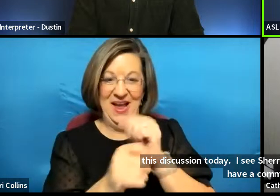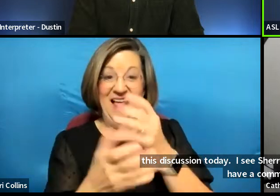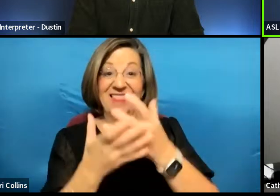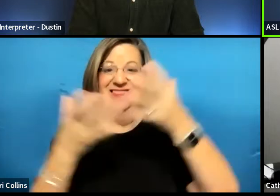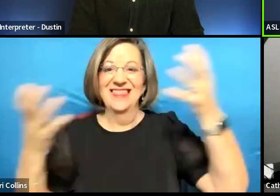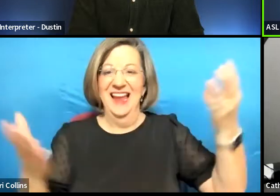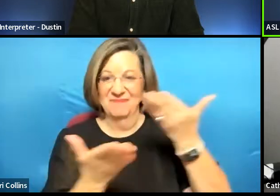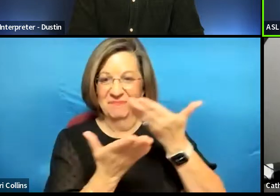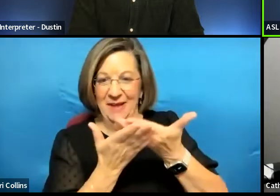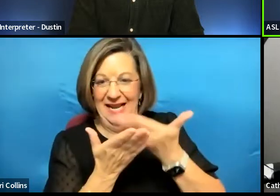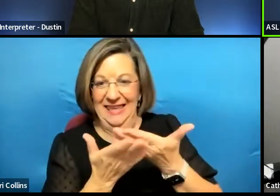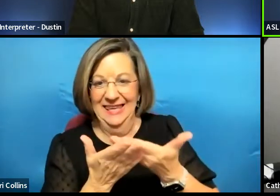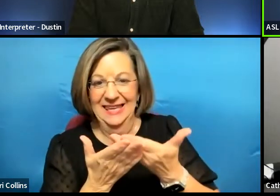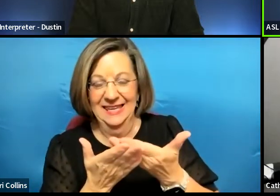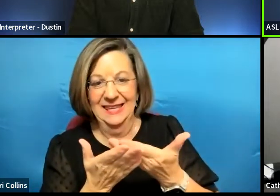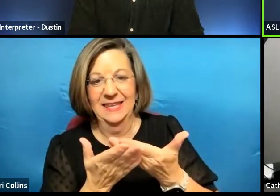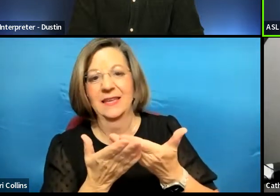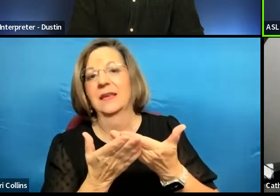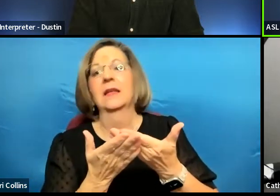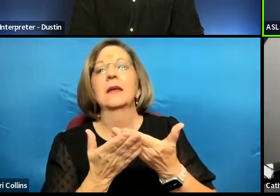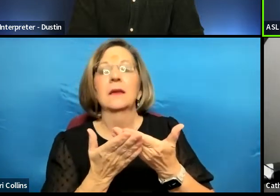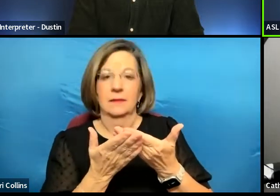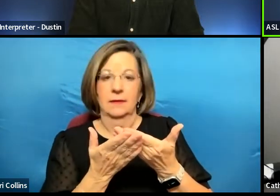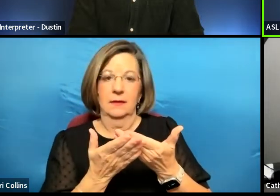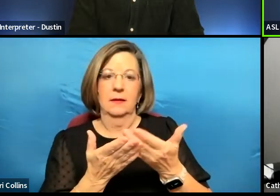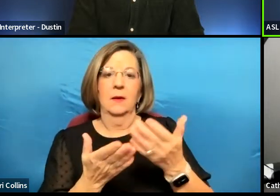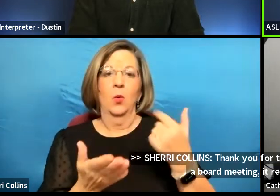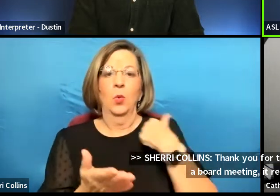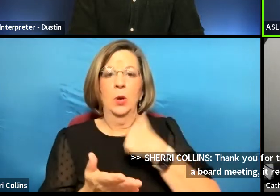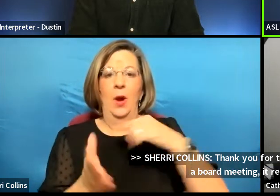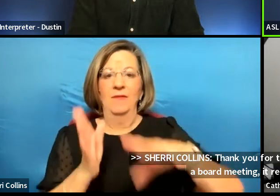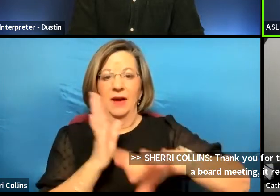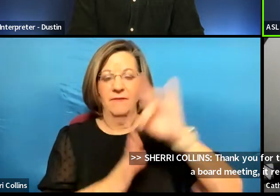it requires a lot of work and a lot of money.